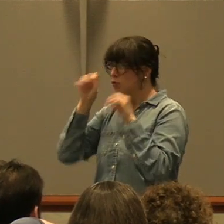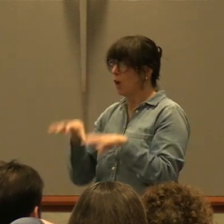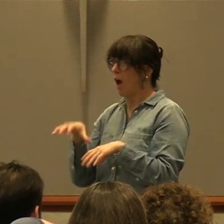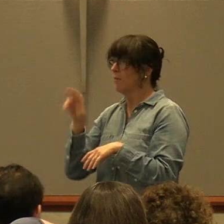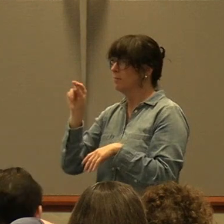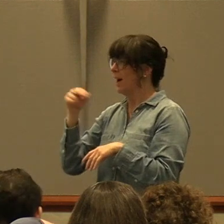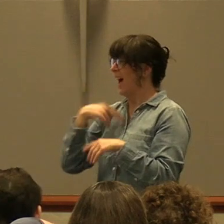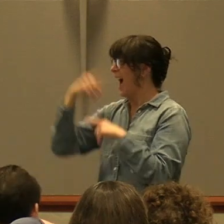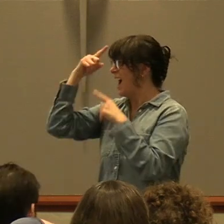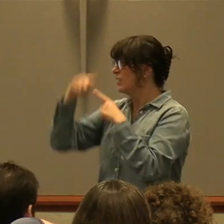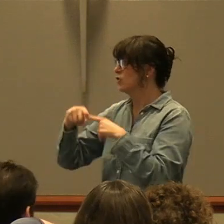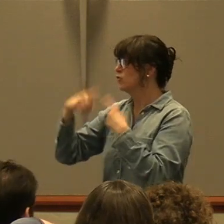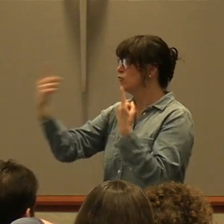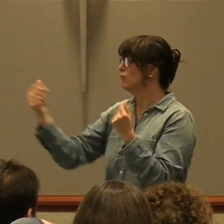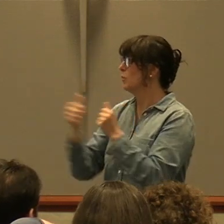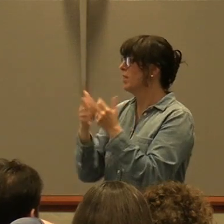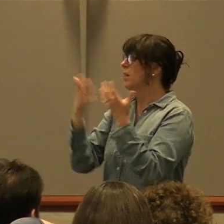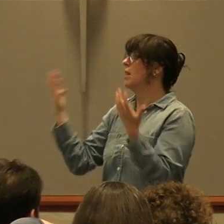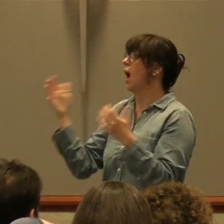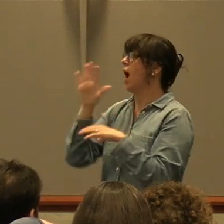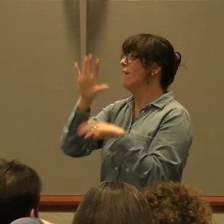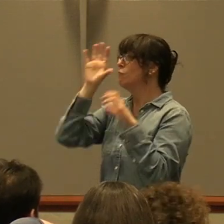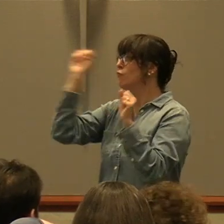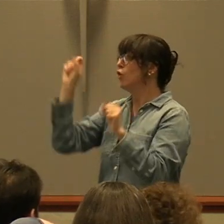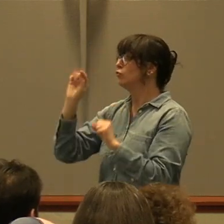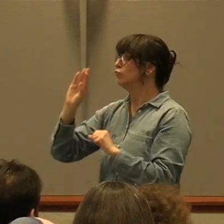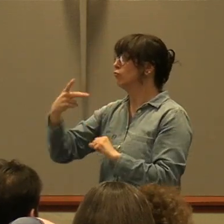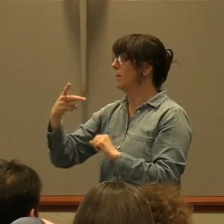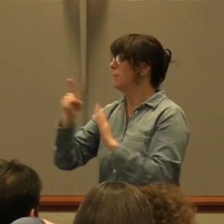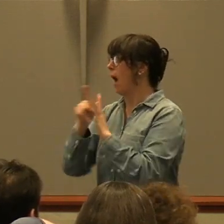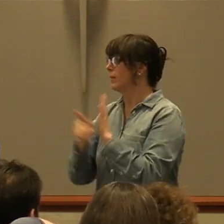I disagreed with a lot of Donald Trump's policies.